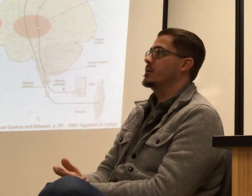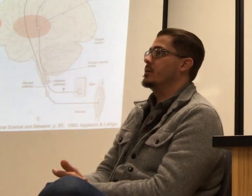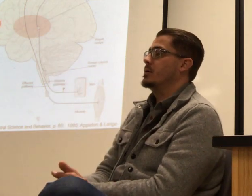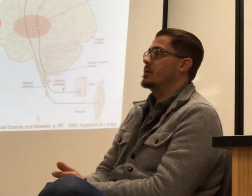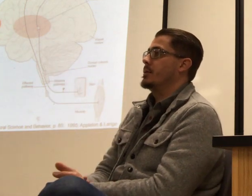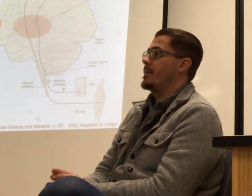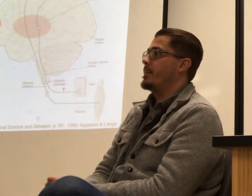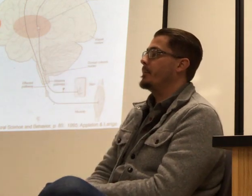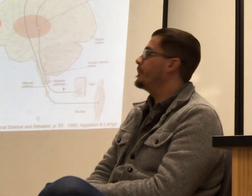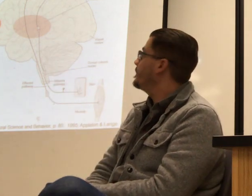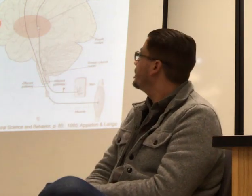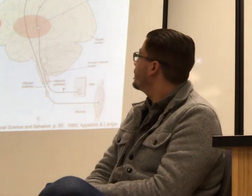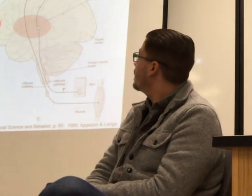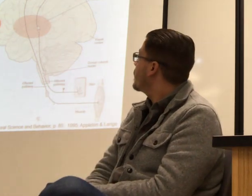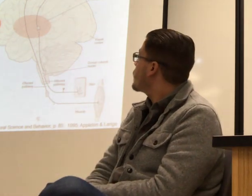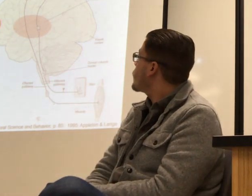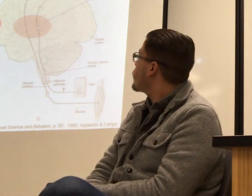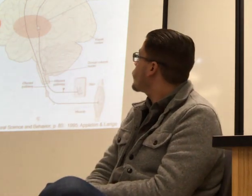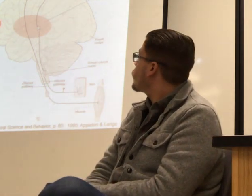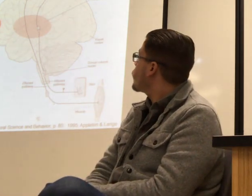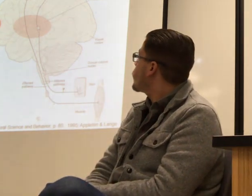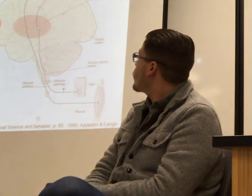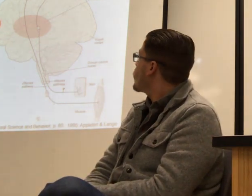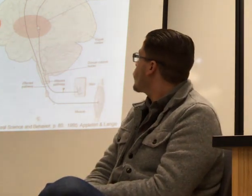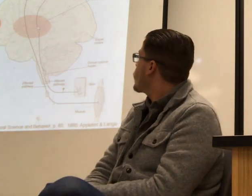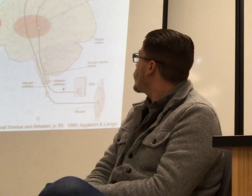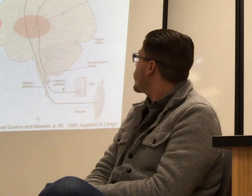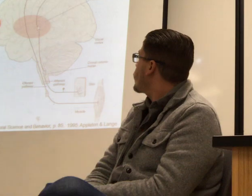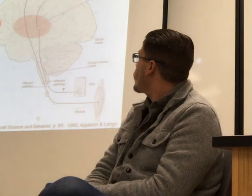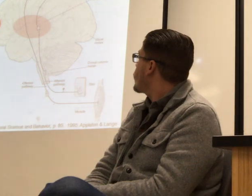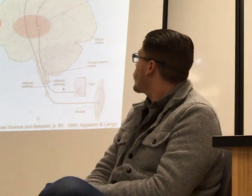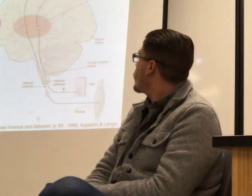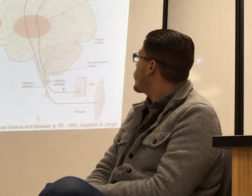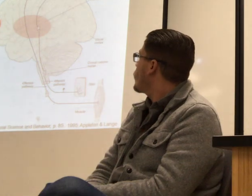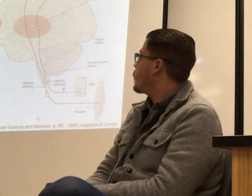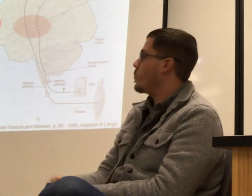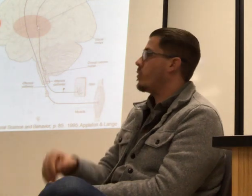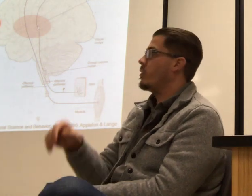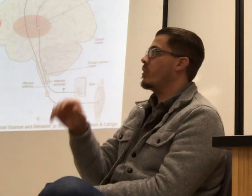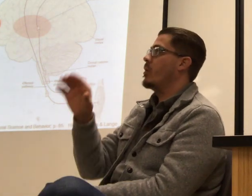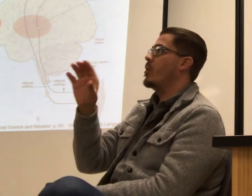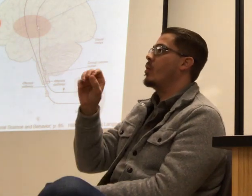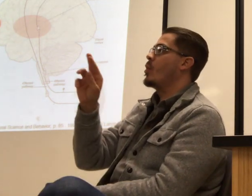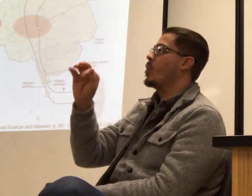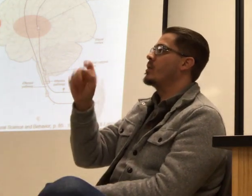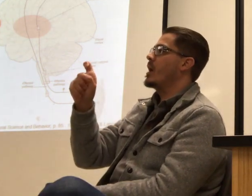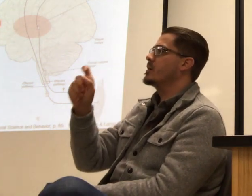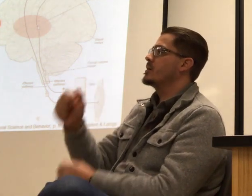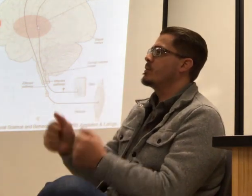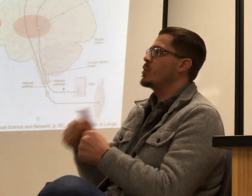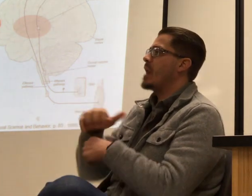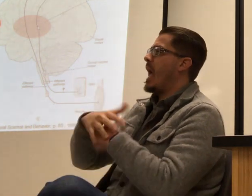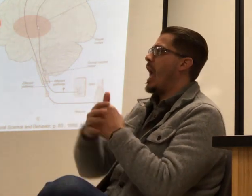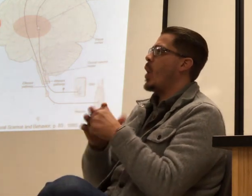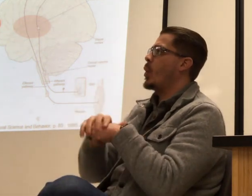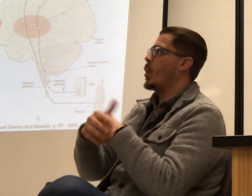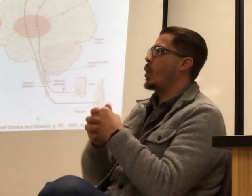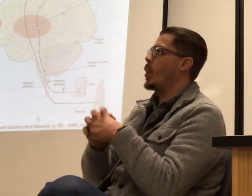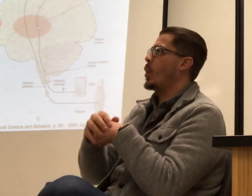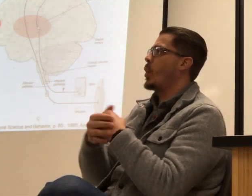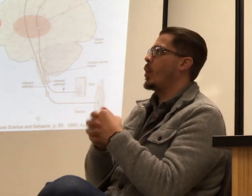The cerebral cortex in anatomy, the cerebrum is your brain, the cortex is the outer part, and it's gray